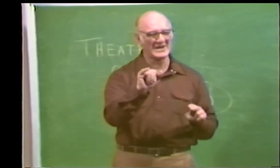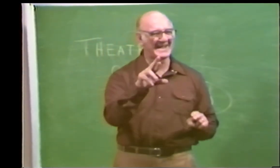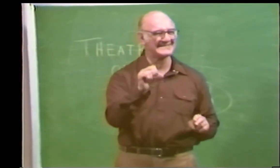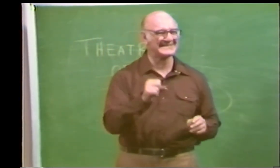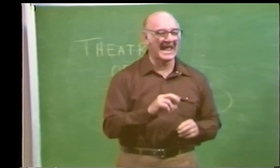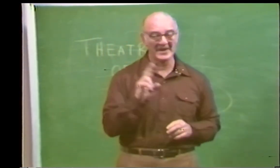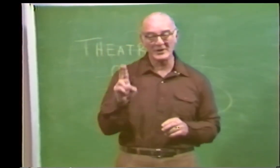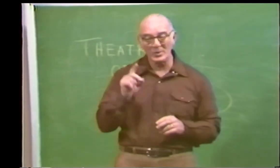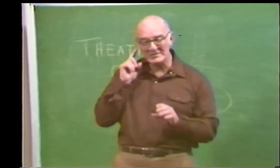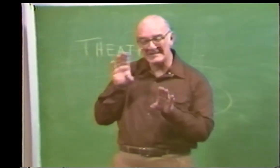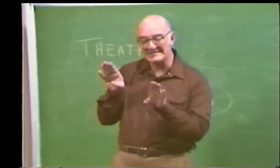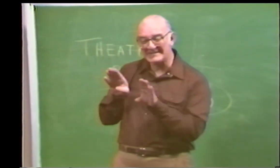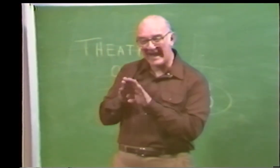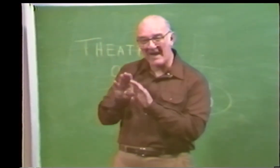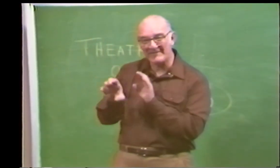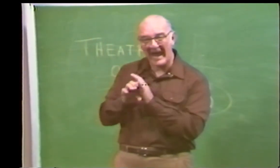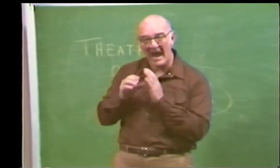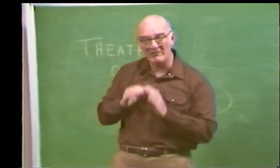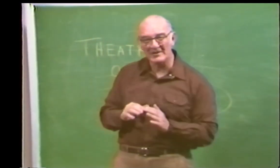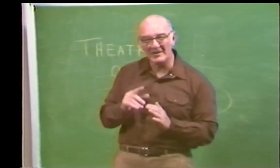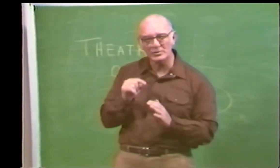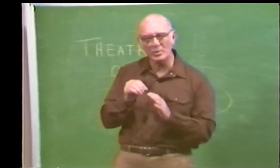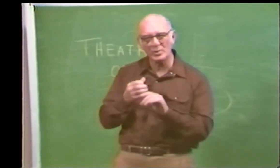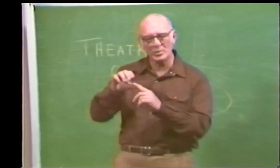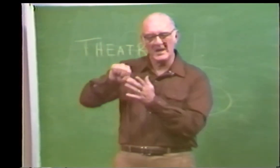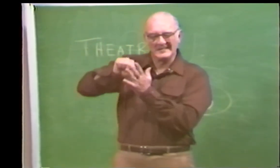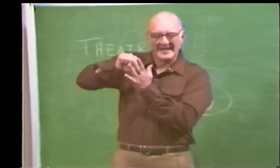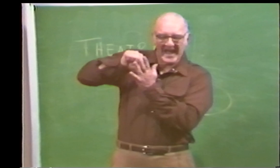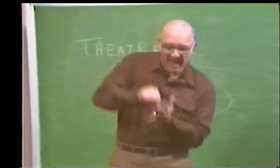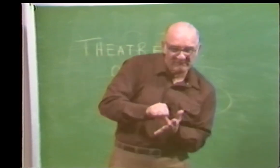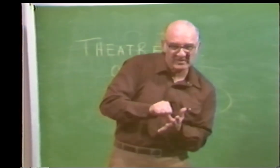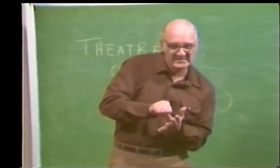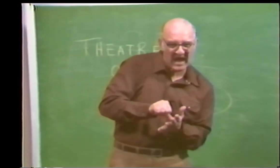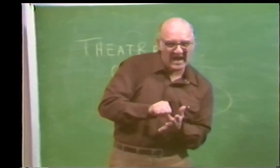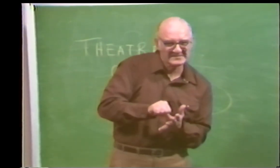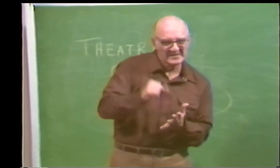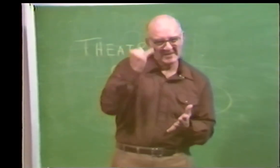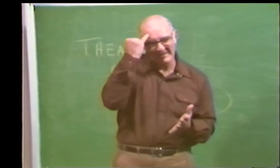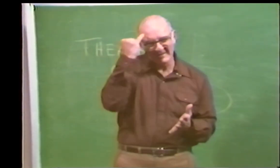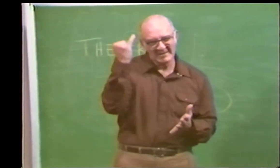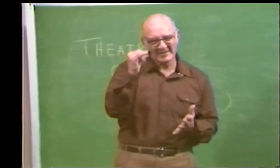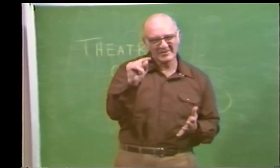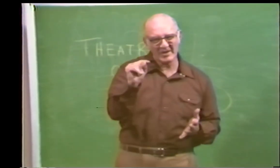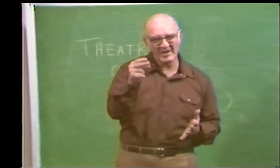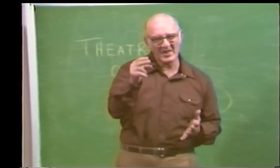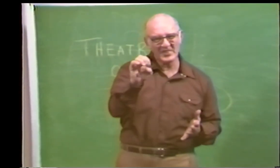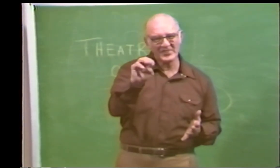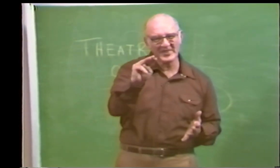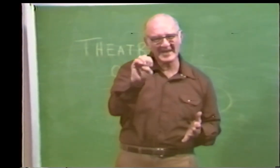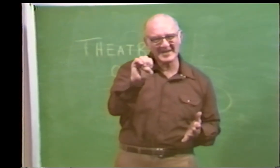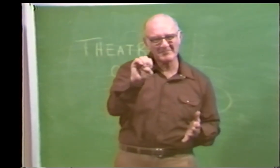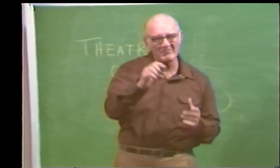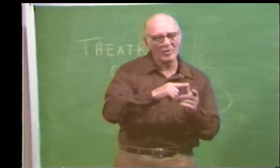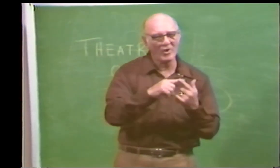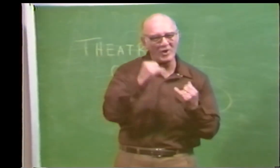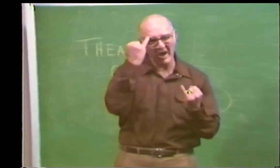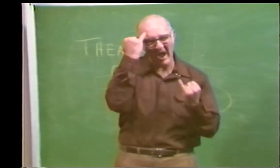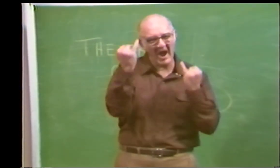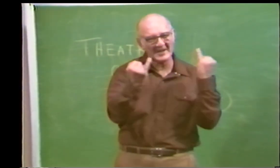the fair, and it uses a deaf character to emphasize the theme or